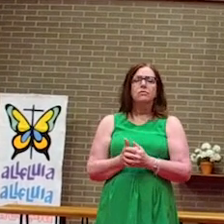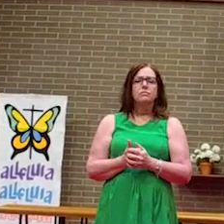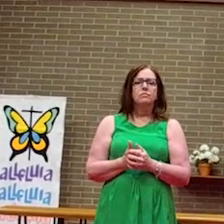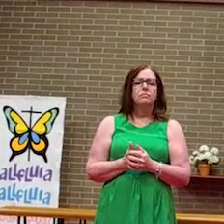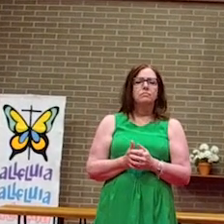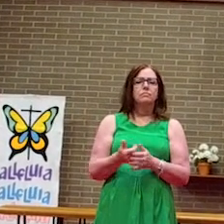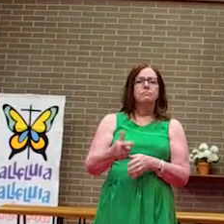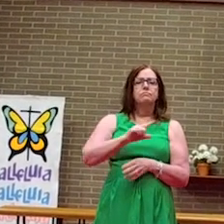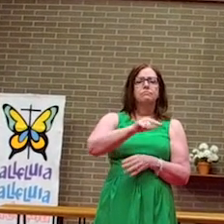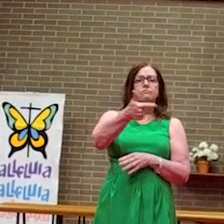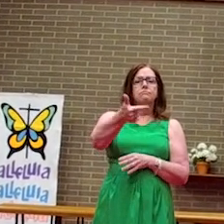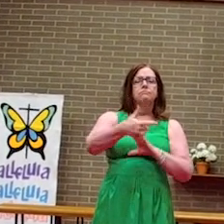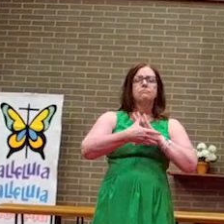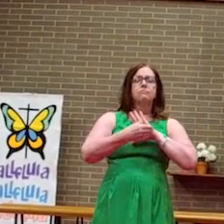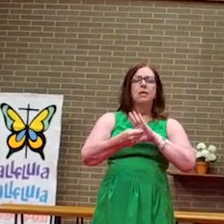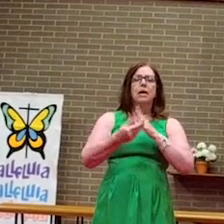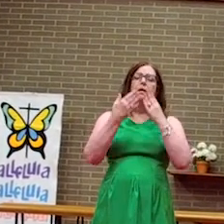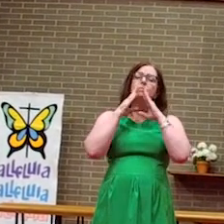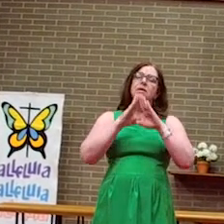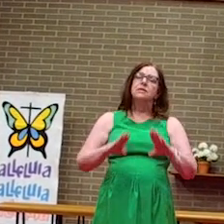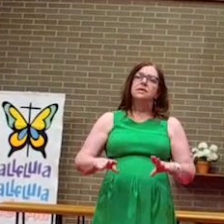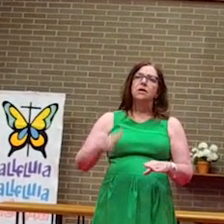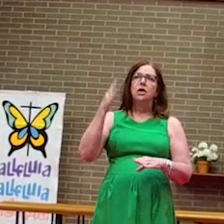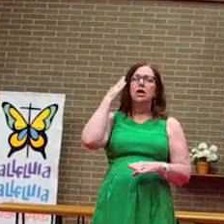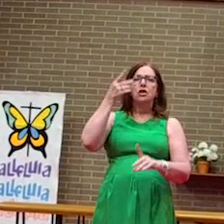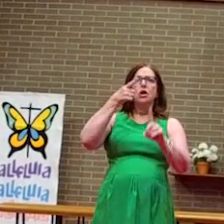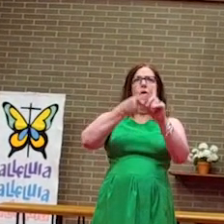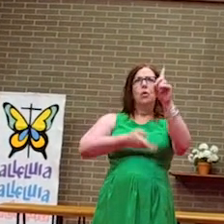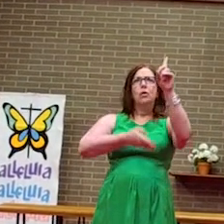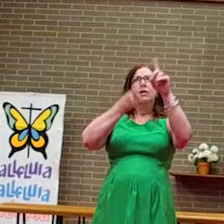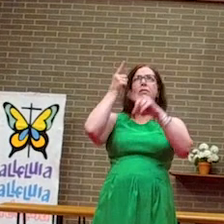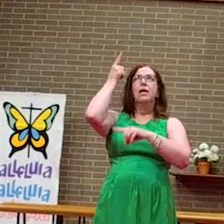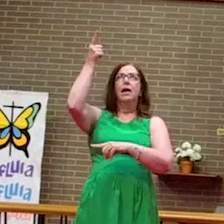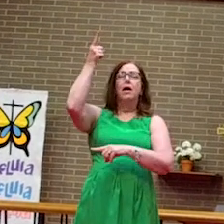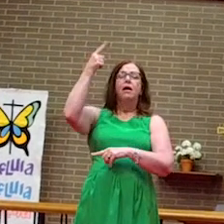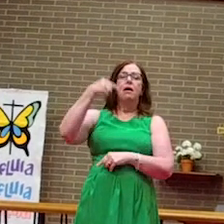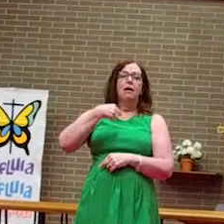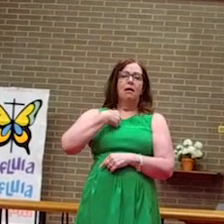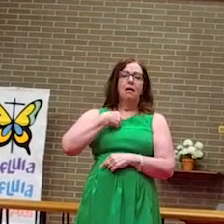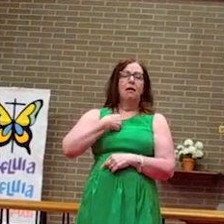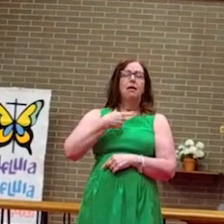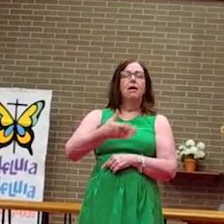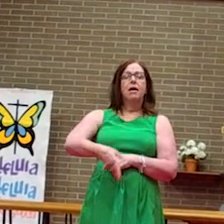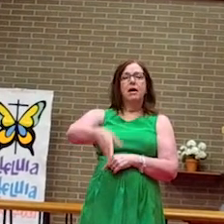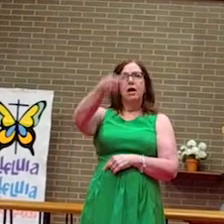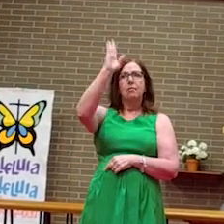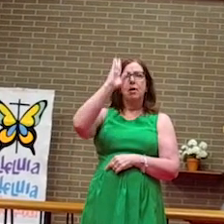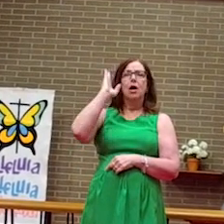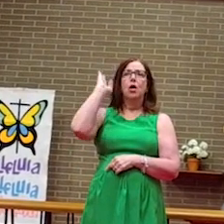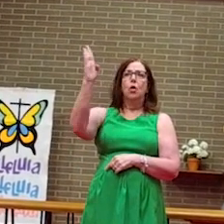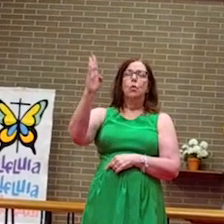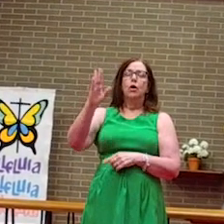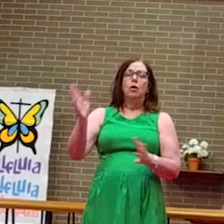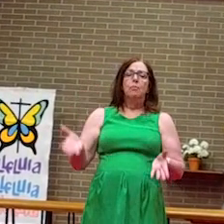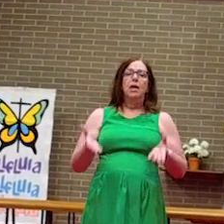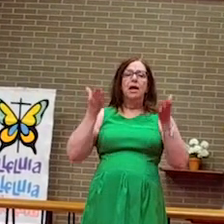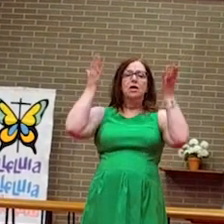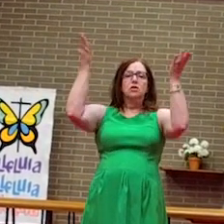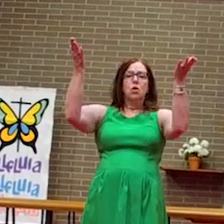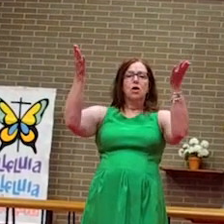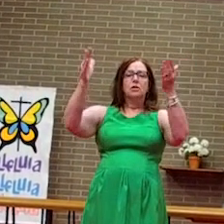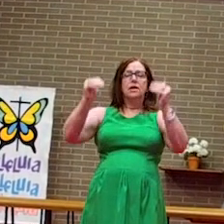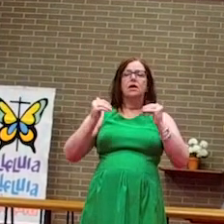Be still and know that I am God. I will be exalted among the nations. I will